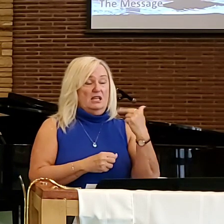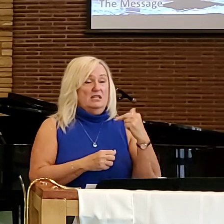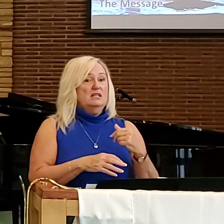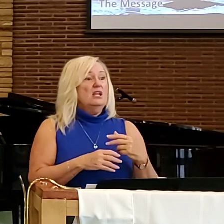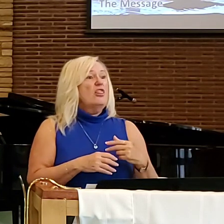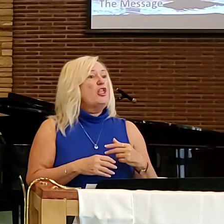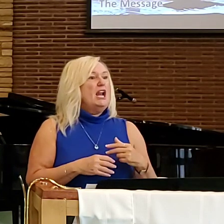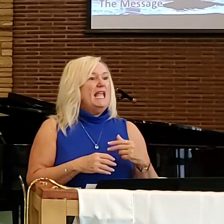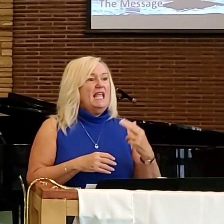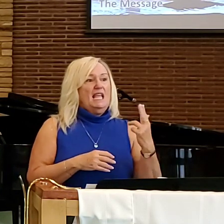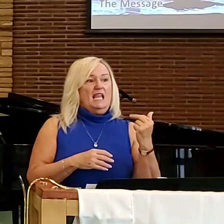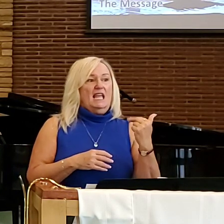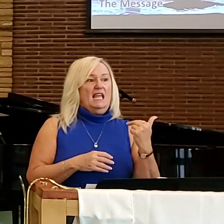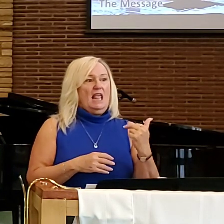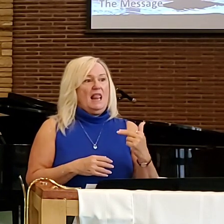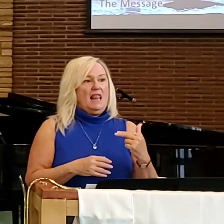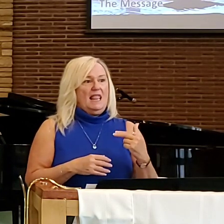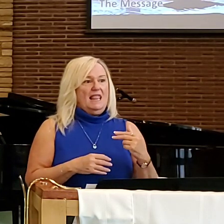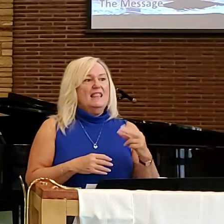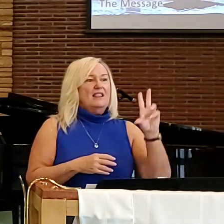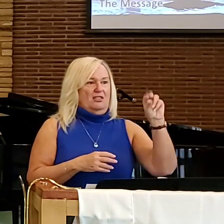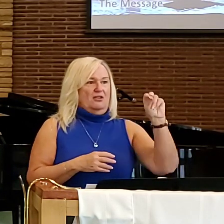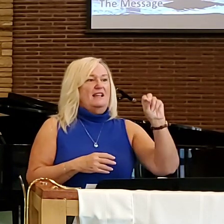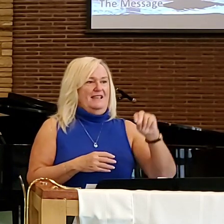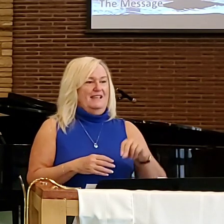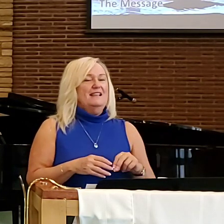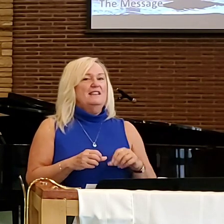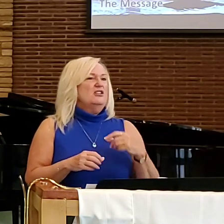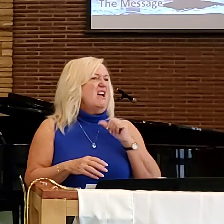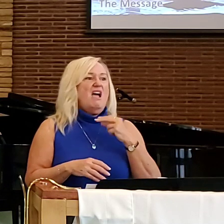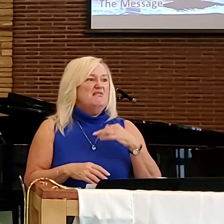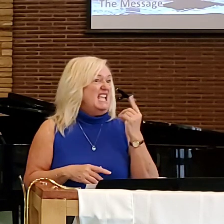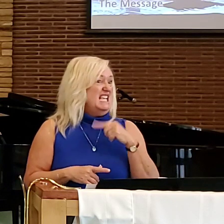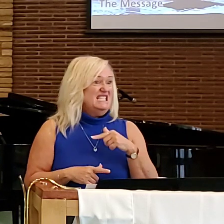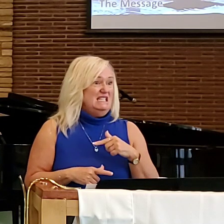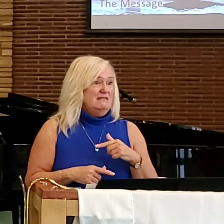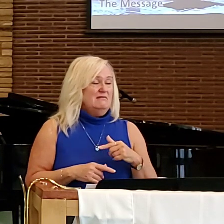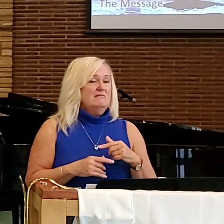even begin to get by. They're not lazy.